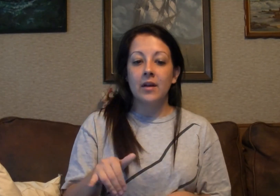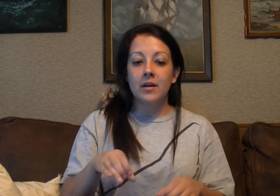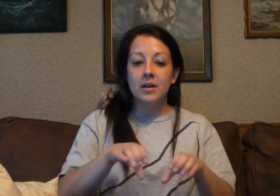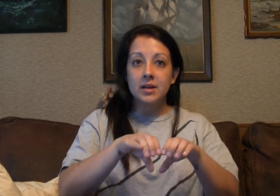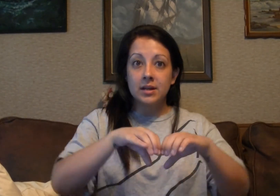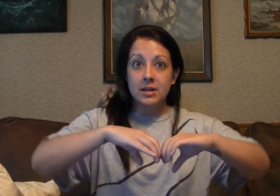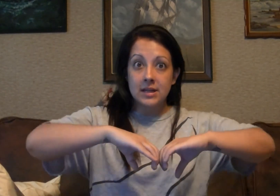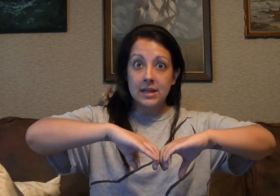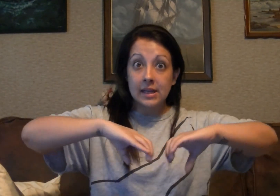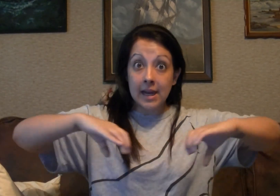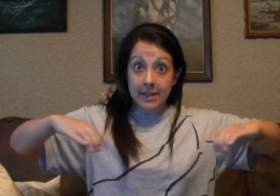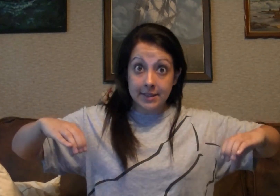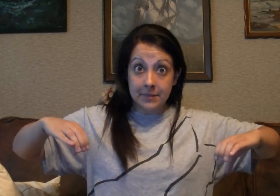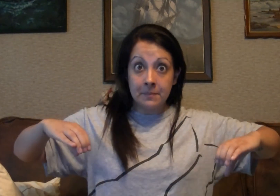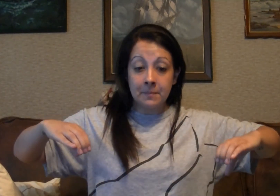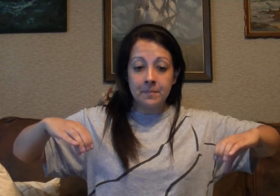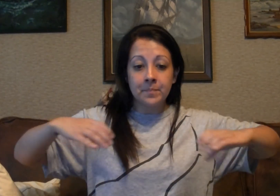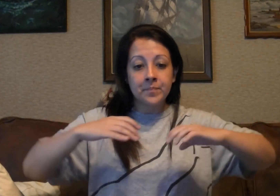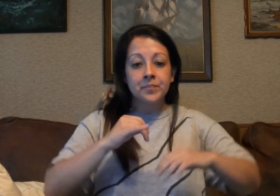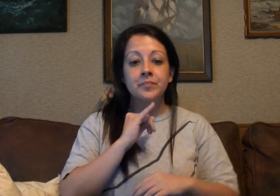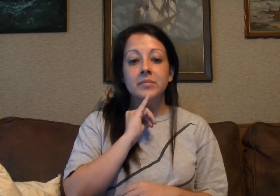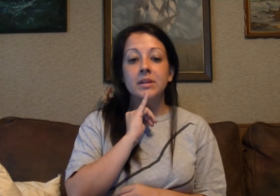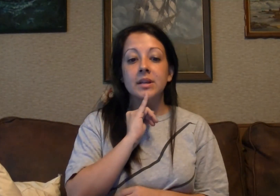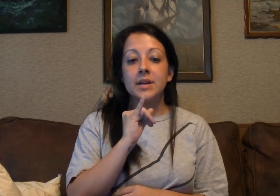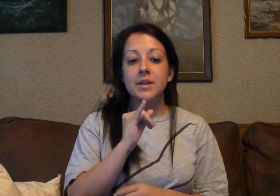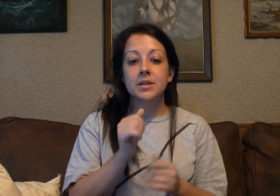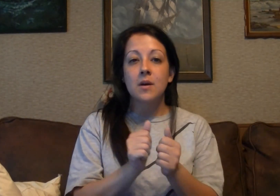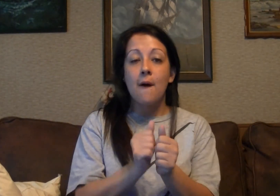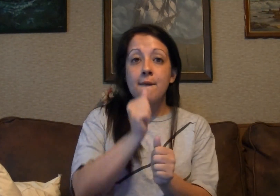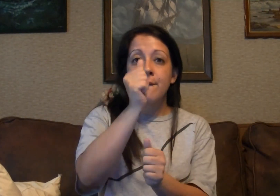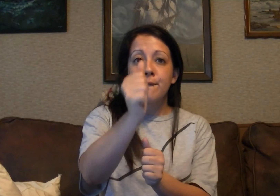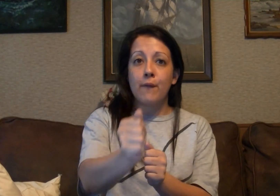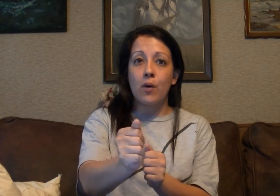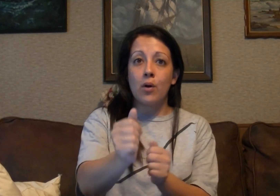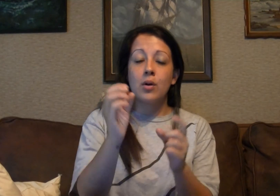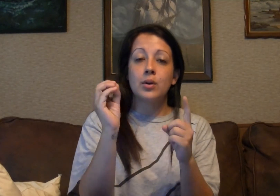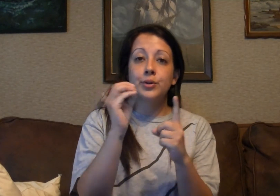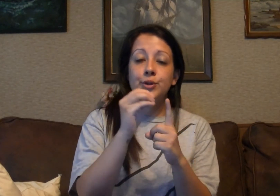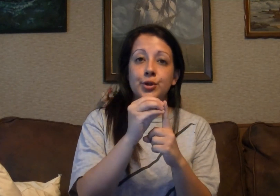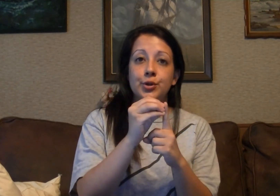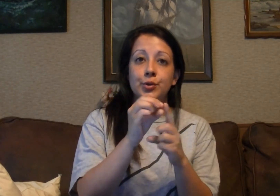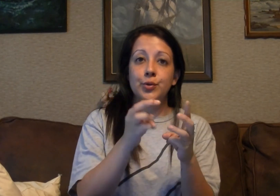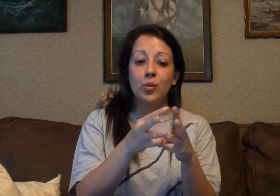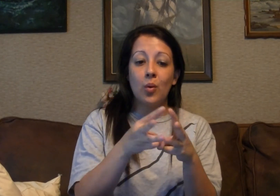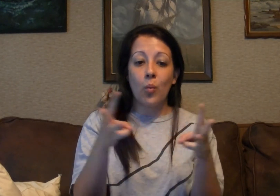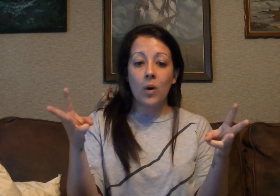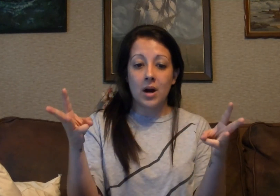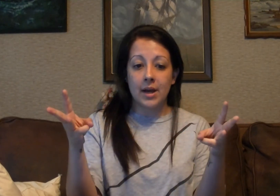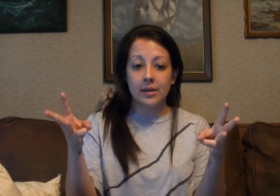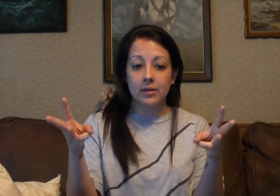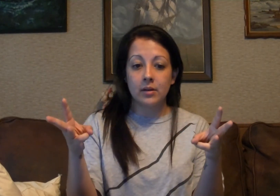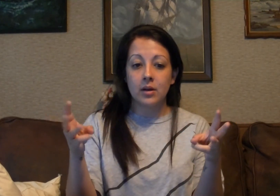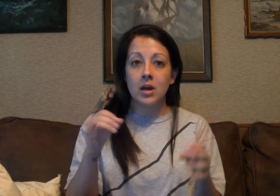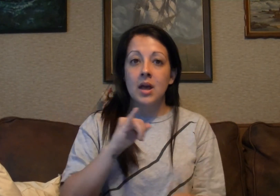The chasm is far too wide.